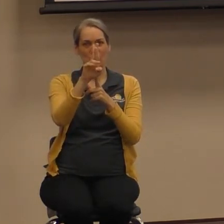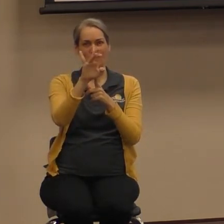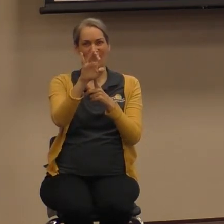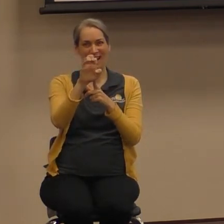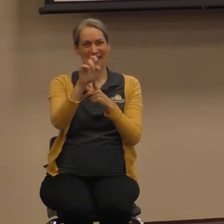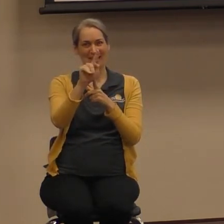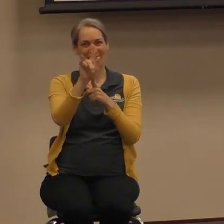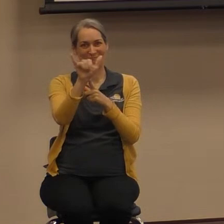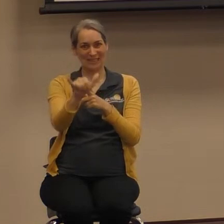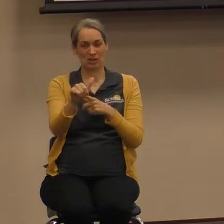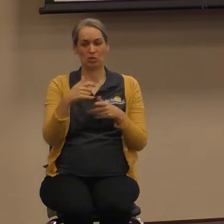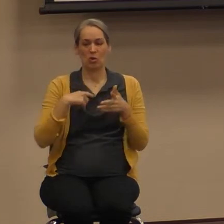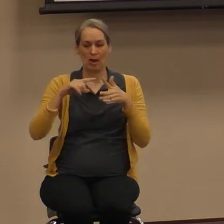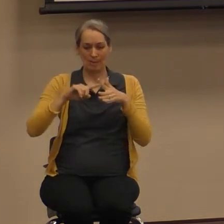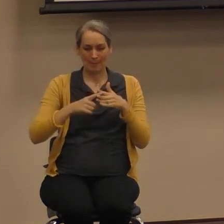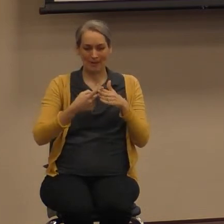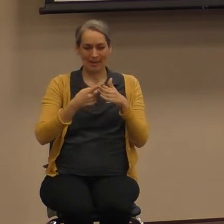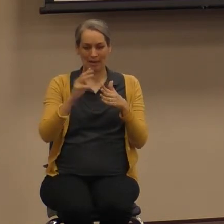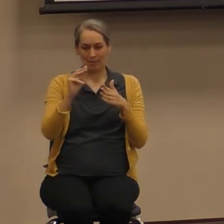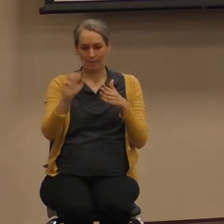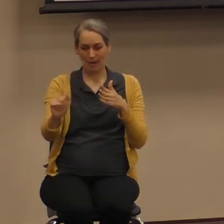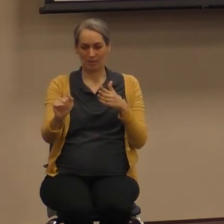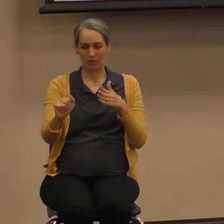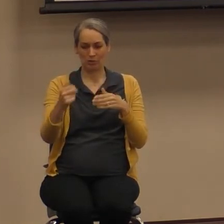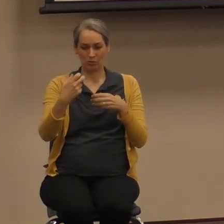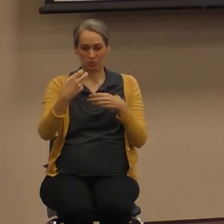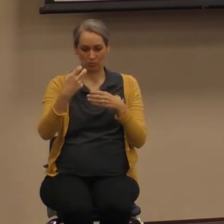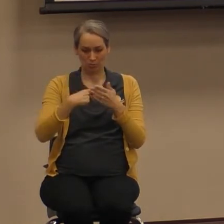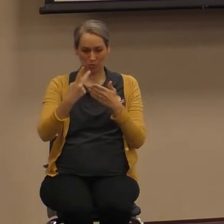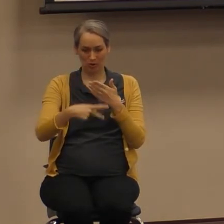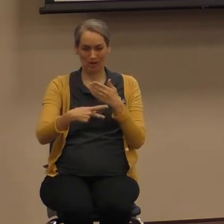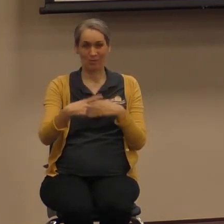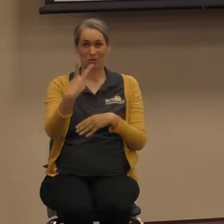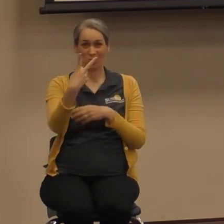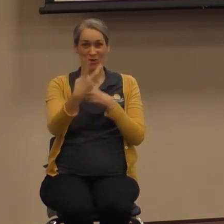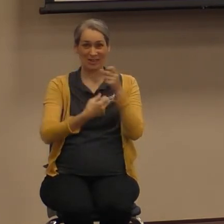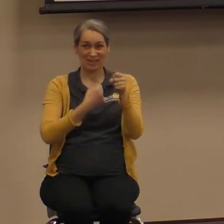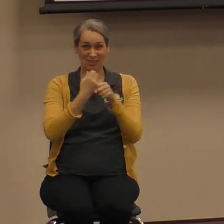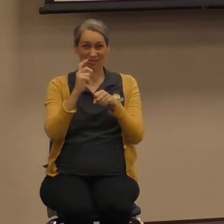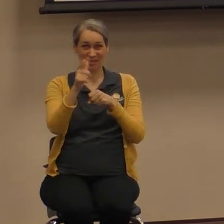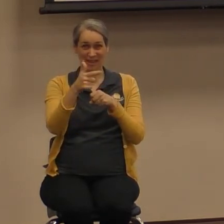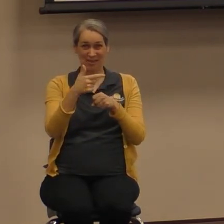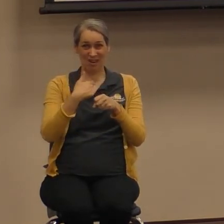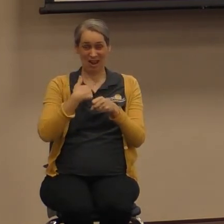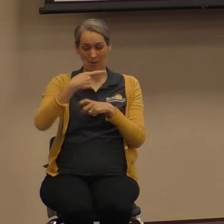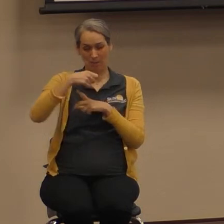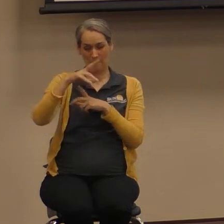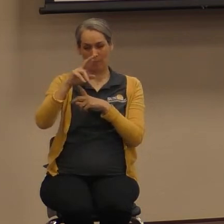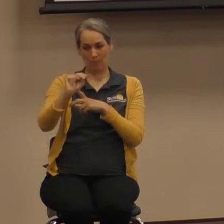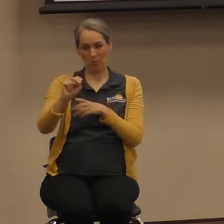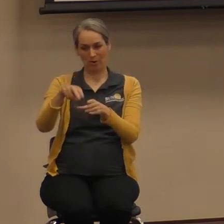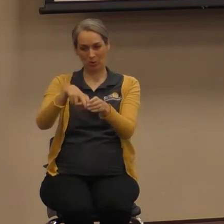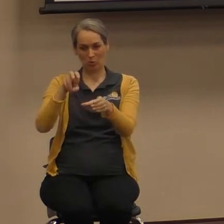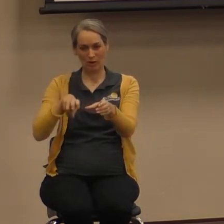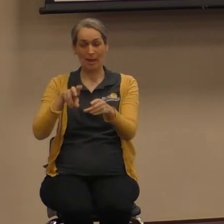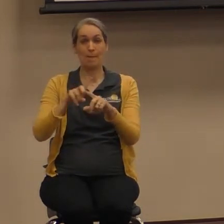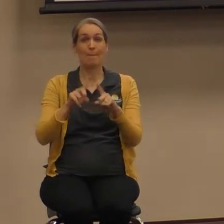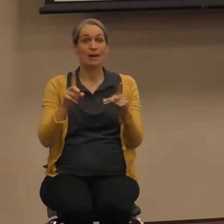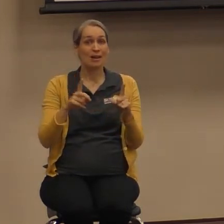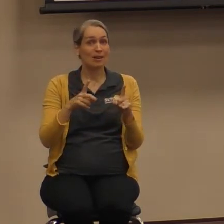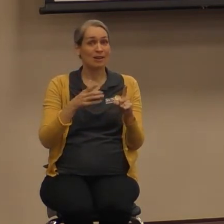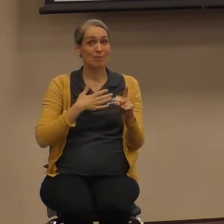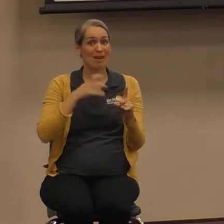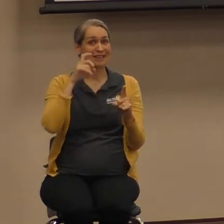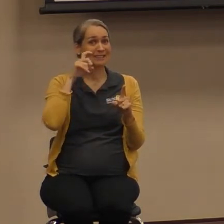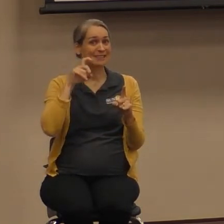years after Bear Valley, I had quit porn. But the sex addiction did not stop. I slept with my girlfriend, who's